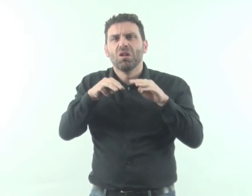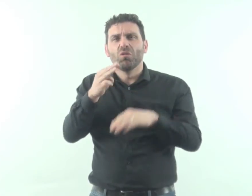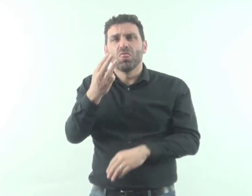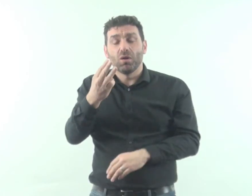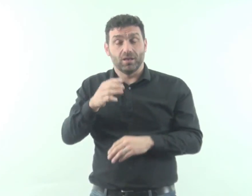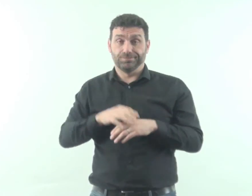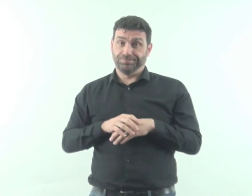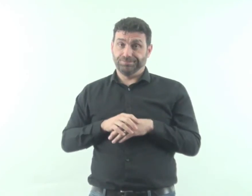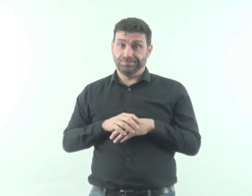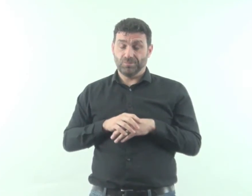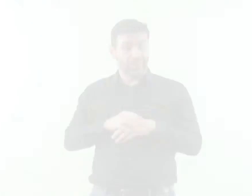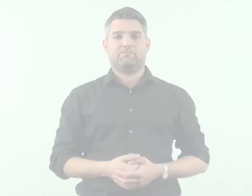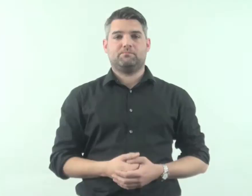level 1, level 2 and level 3.